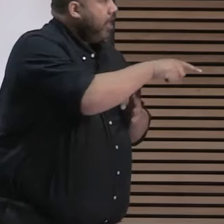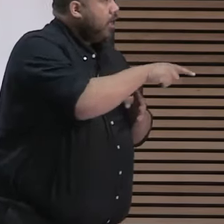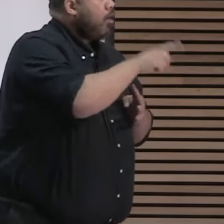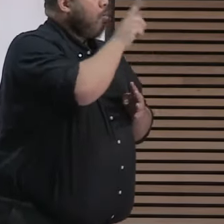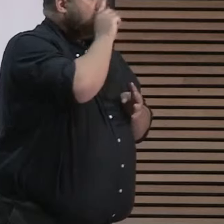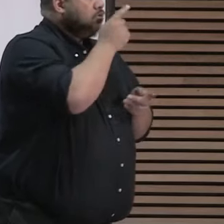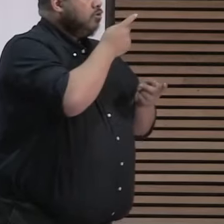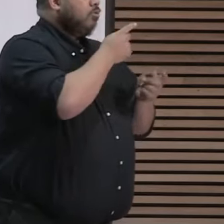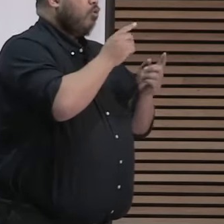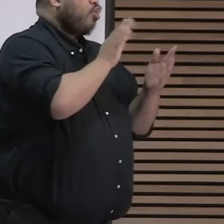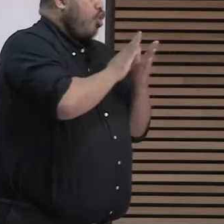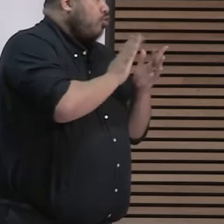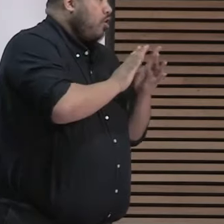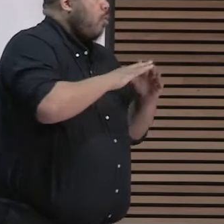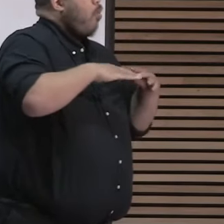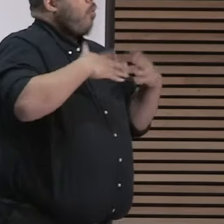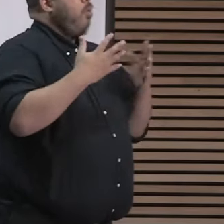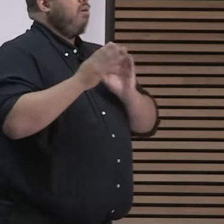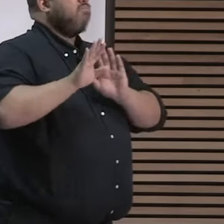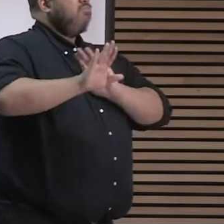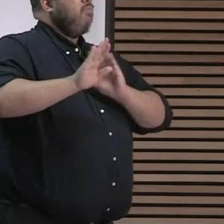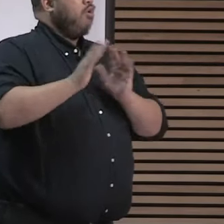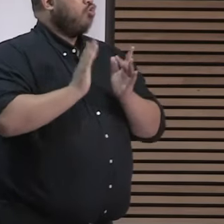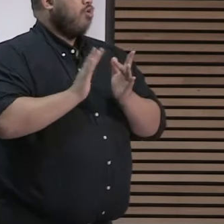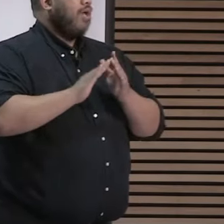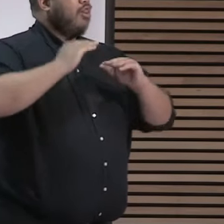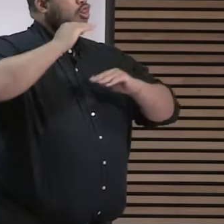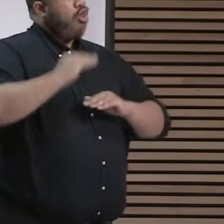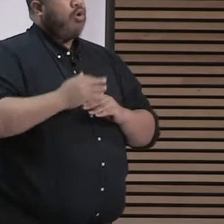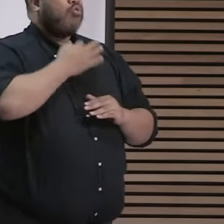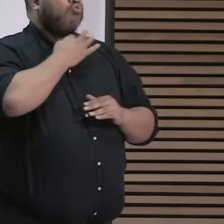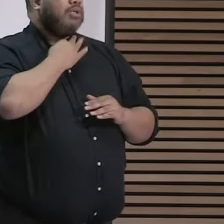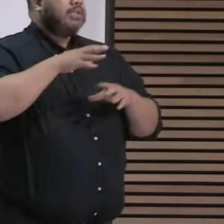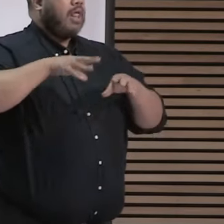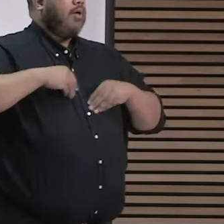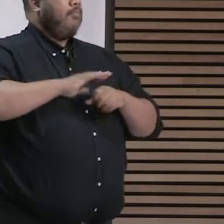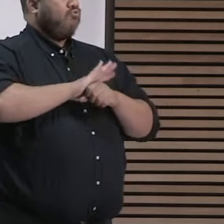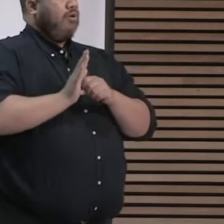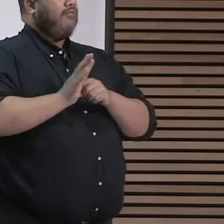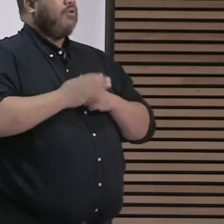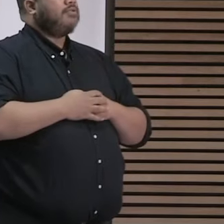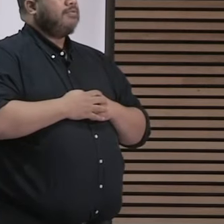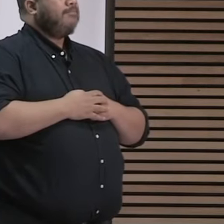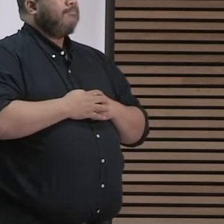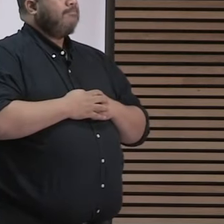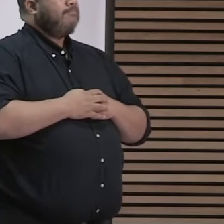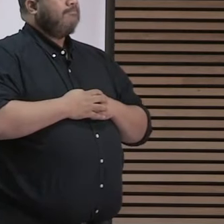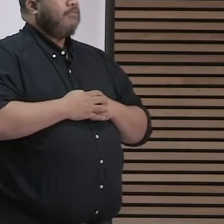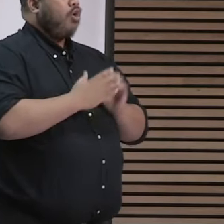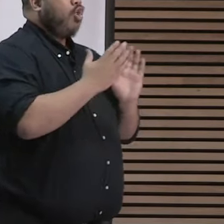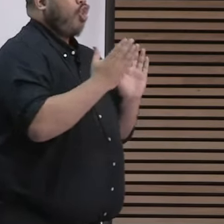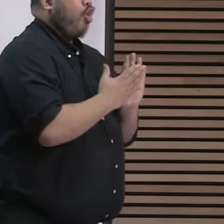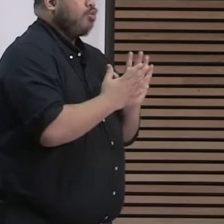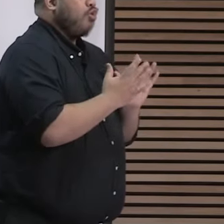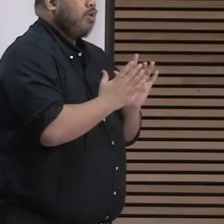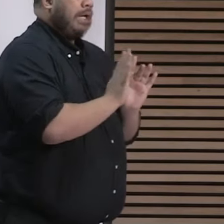considered casual contacts and are at very low risk of any infection. Anyone who is a close contact will go into our